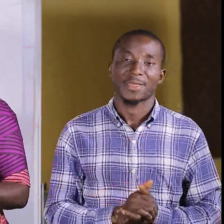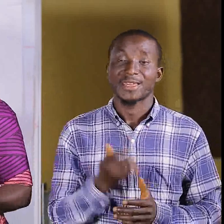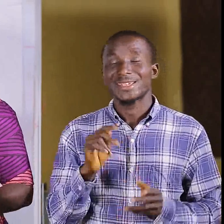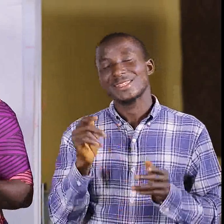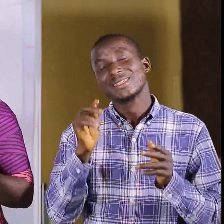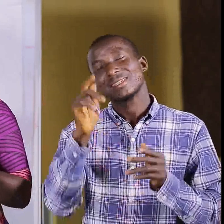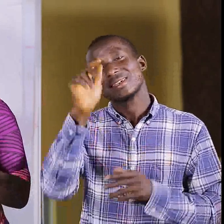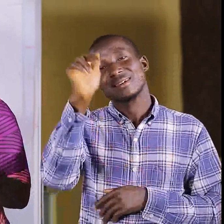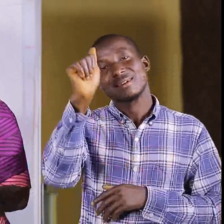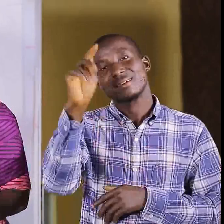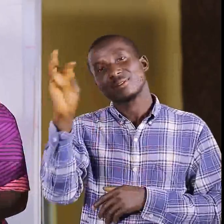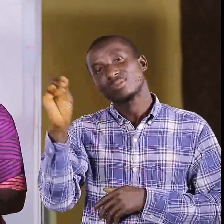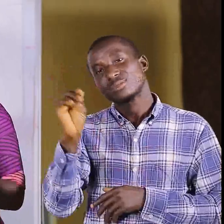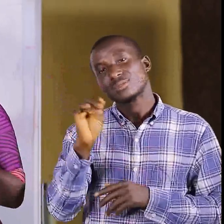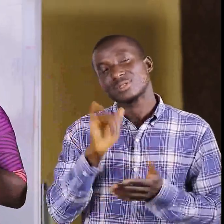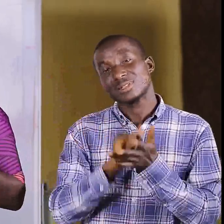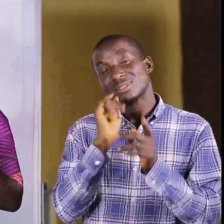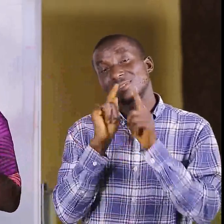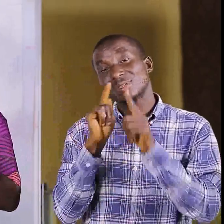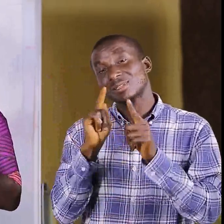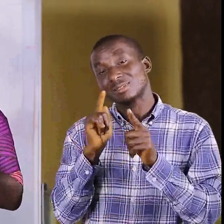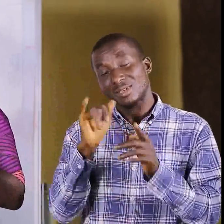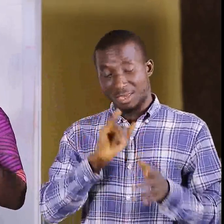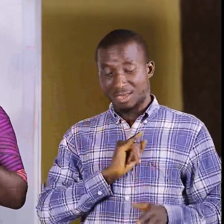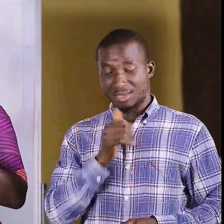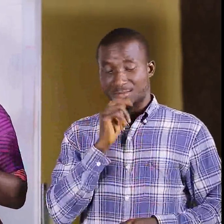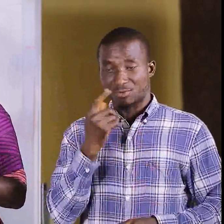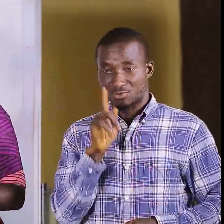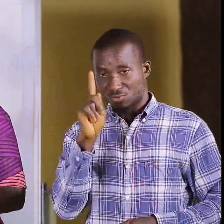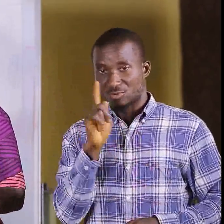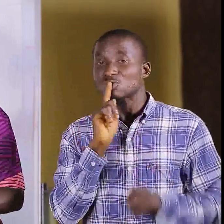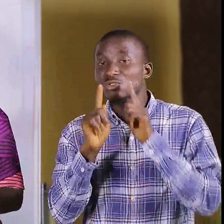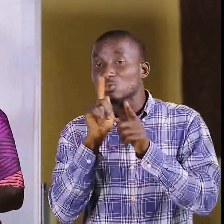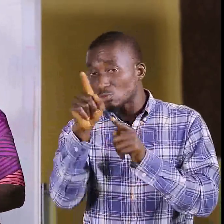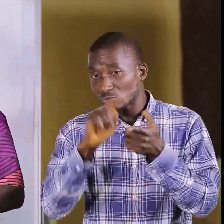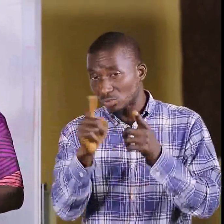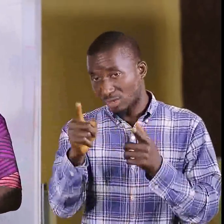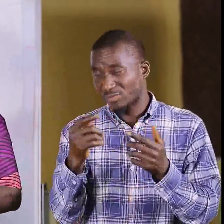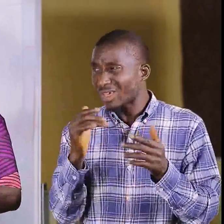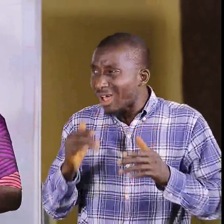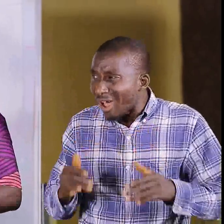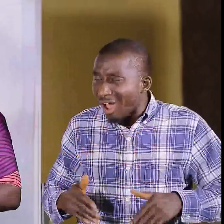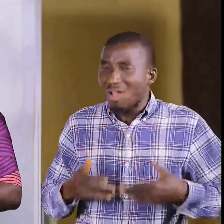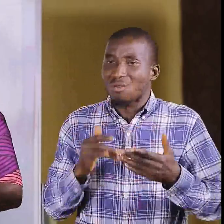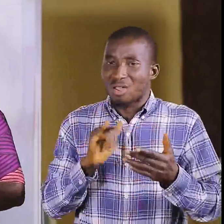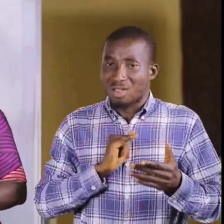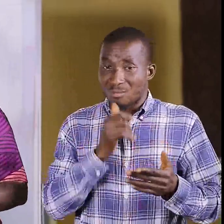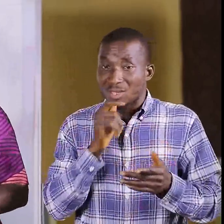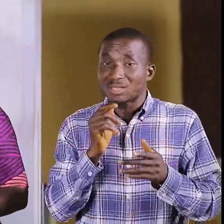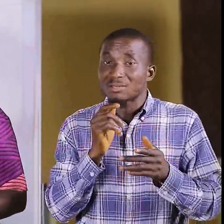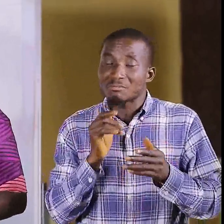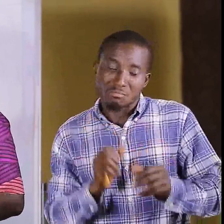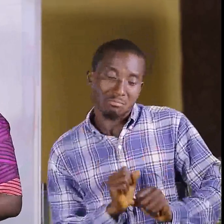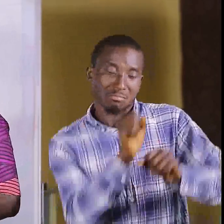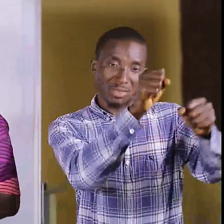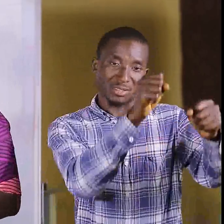The attitude of the person speaking. I am the one speaking now. So how am I passing the message across? How does